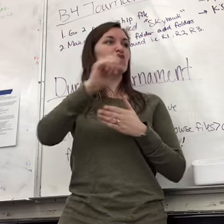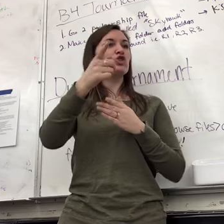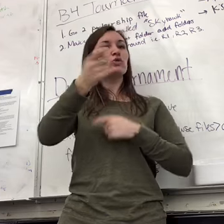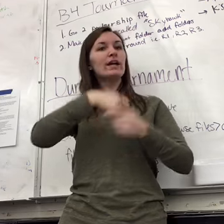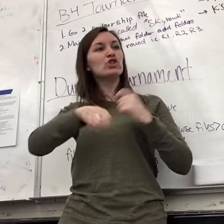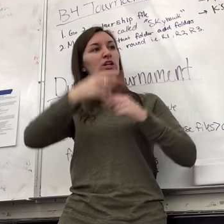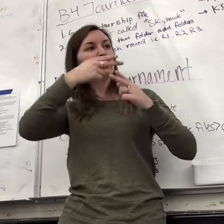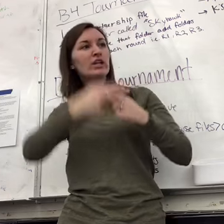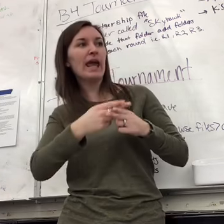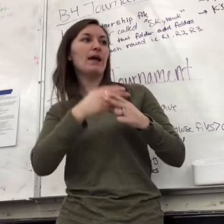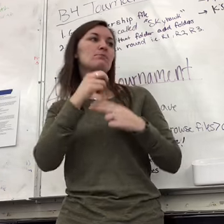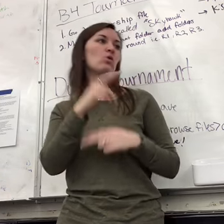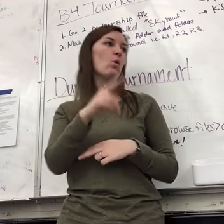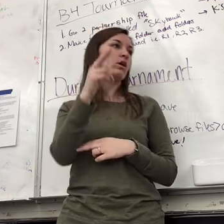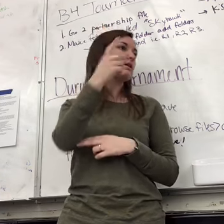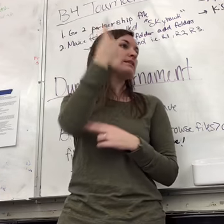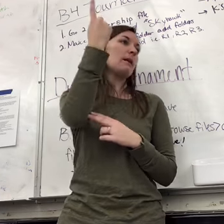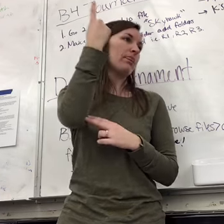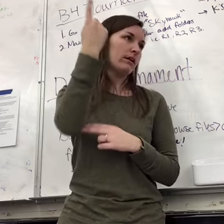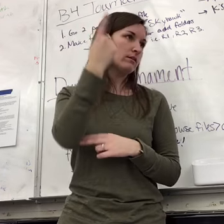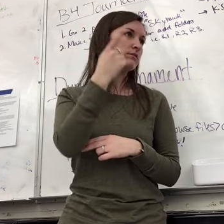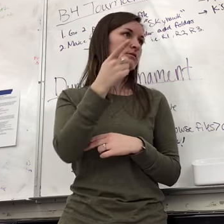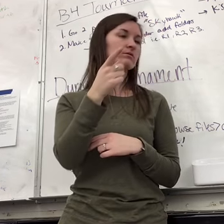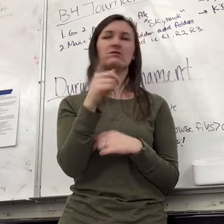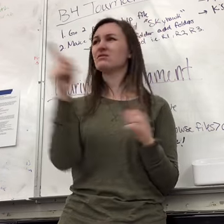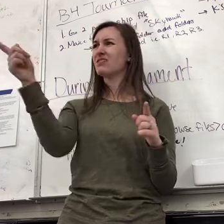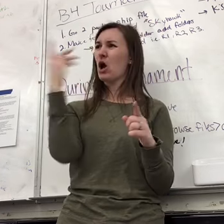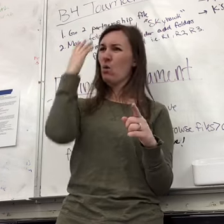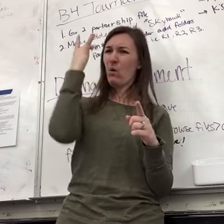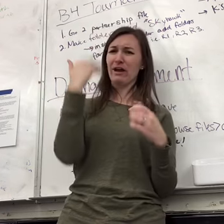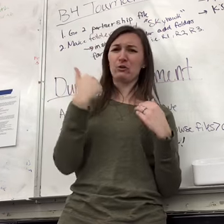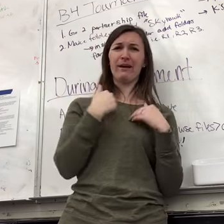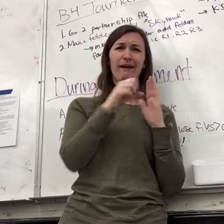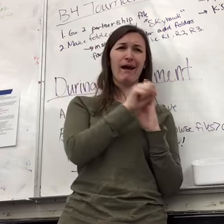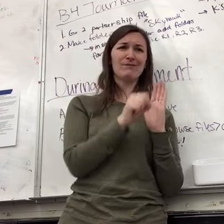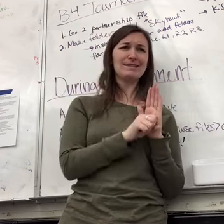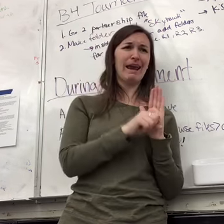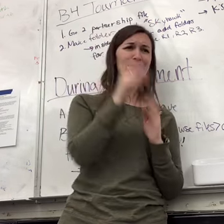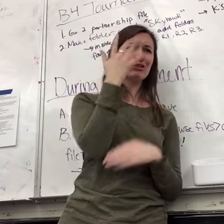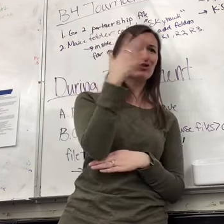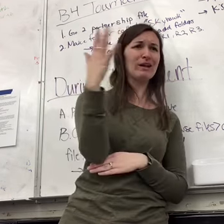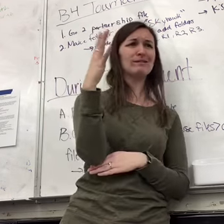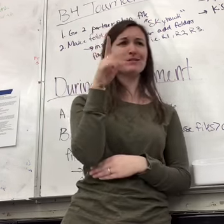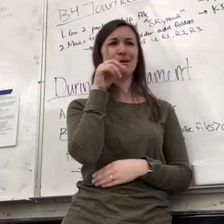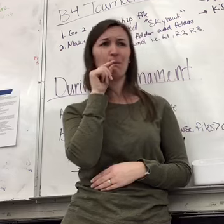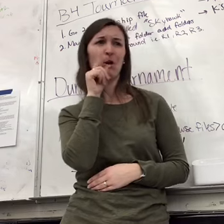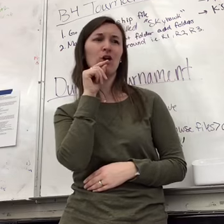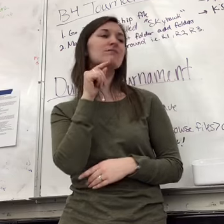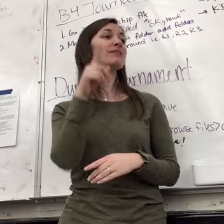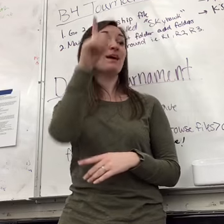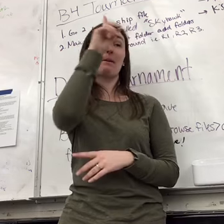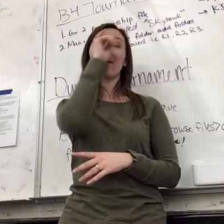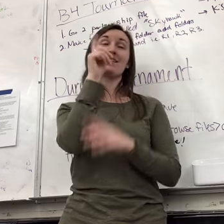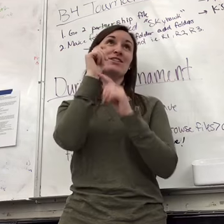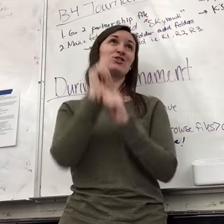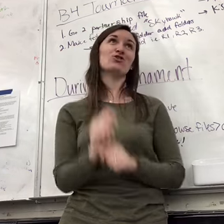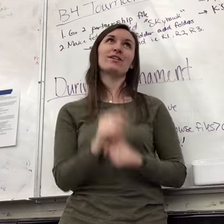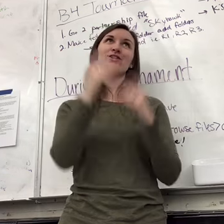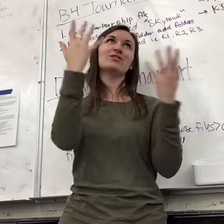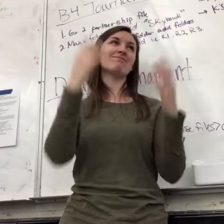so people don't change it. Why do we have state trees and birds? Because it's tradition. We've had these things for forever, just